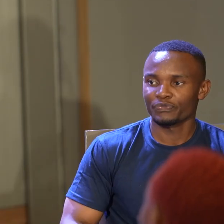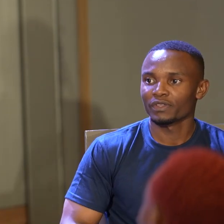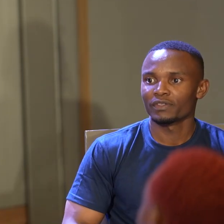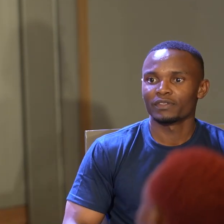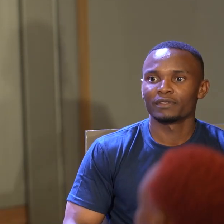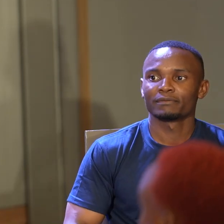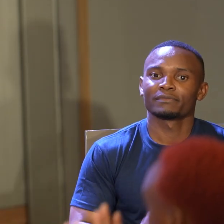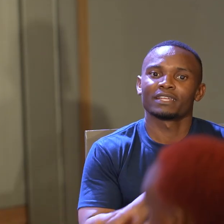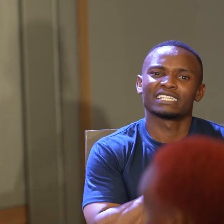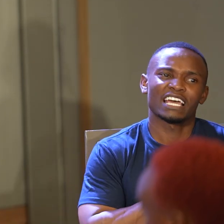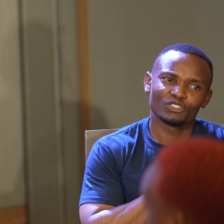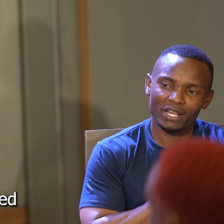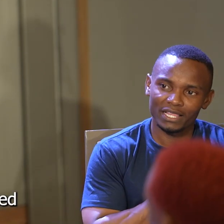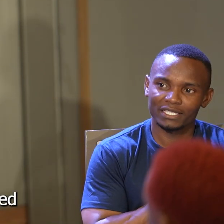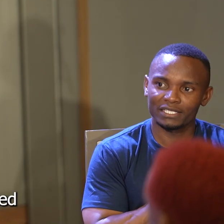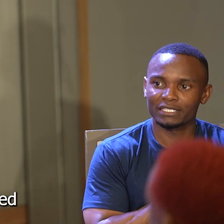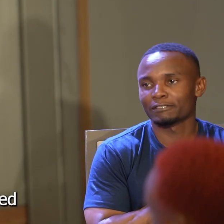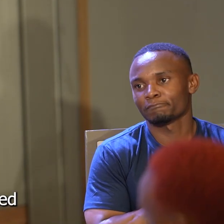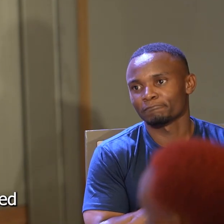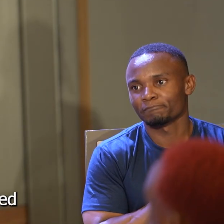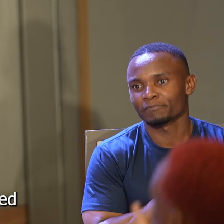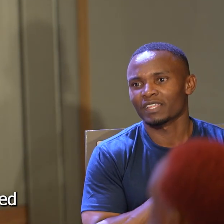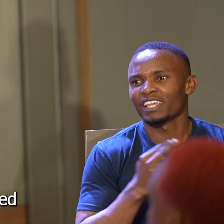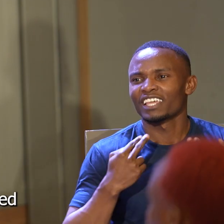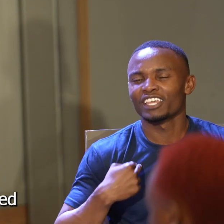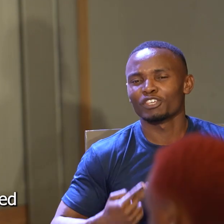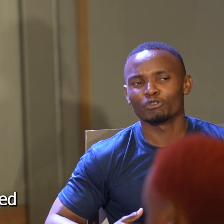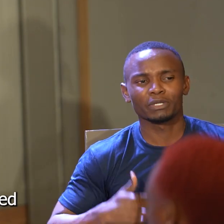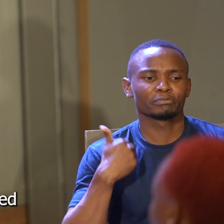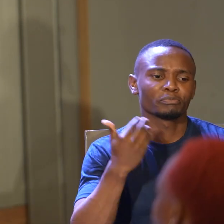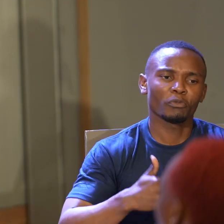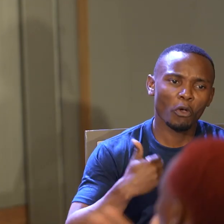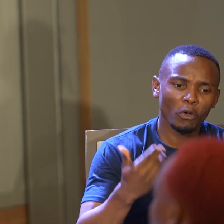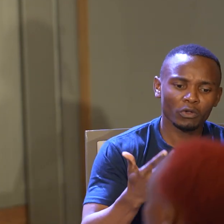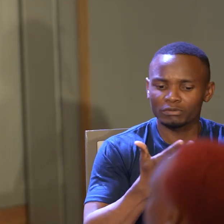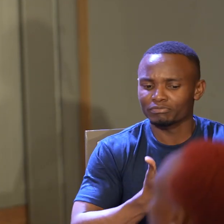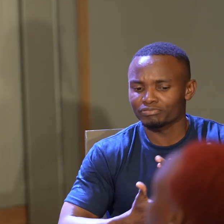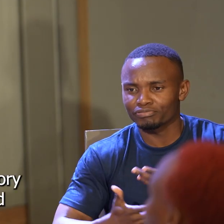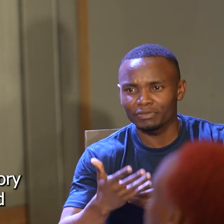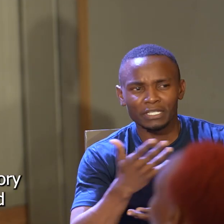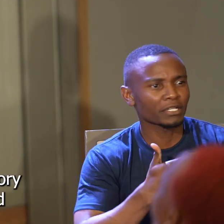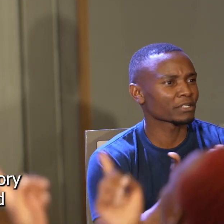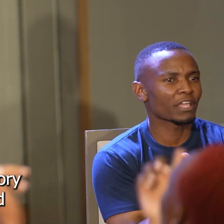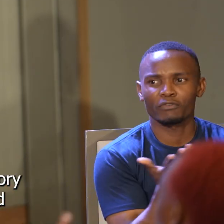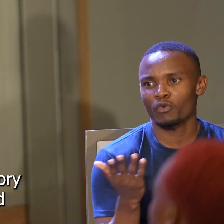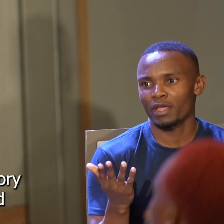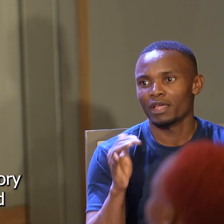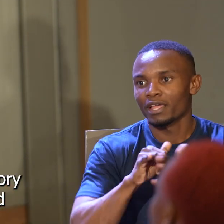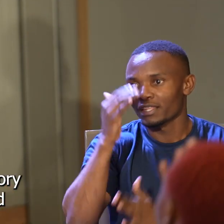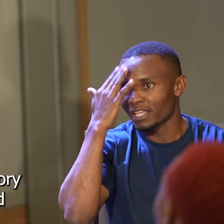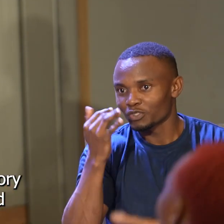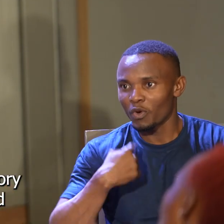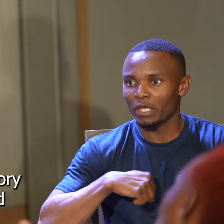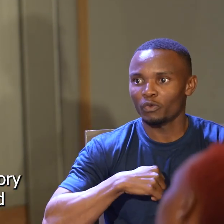it is natural that humans have always interacted all over, and that is why we read